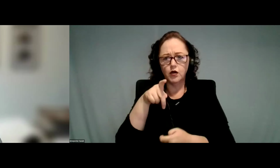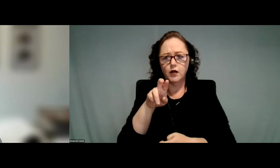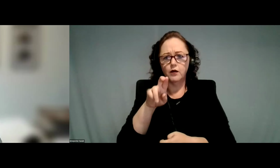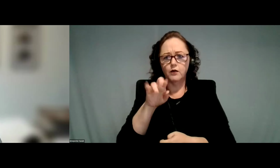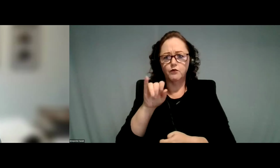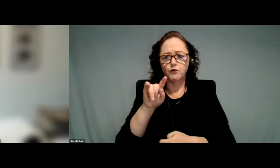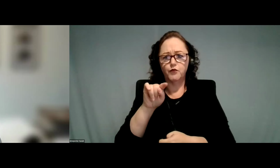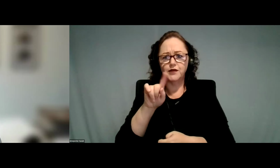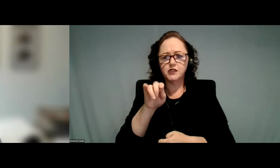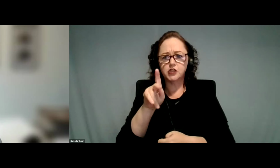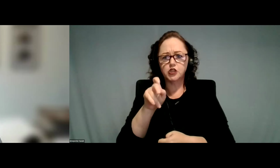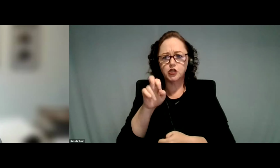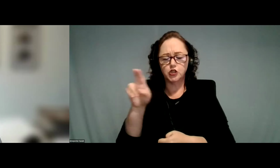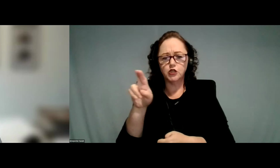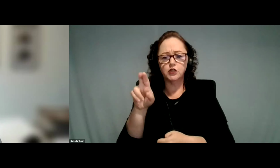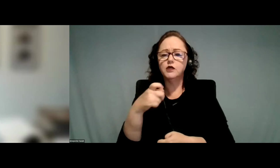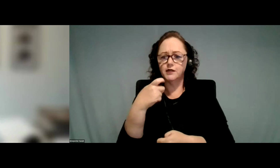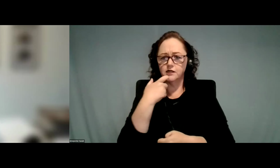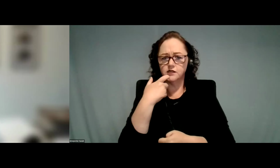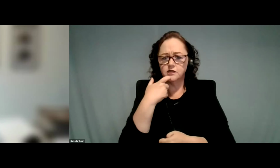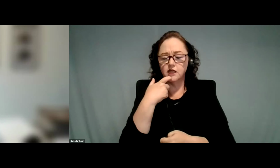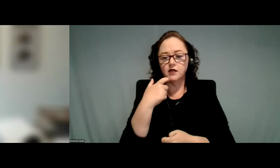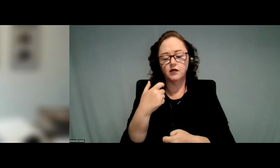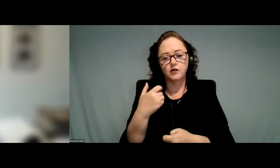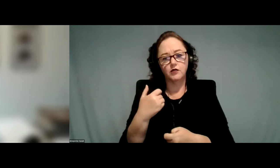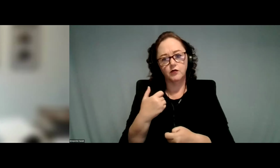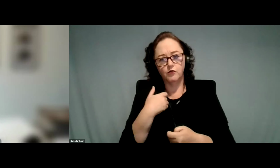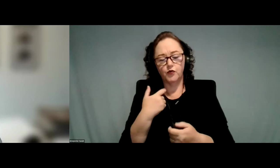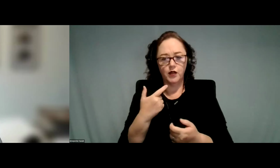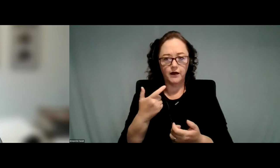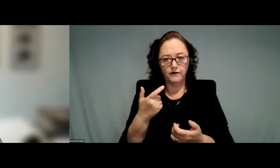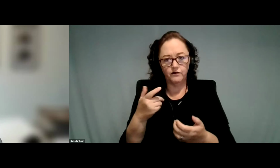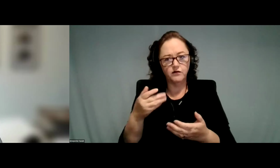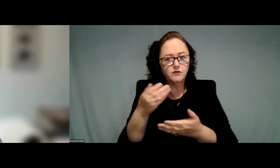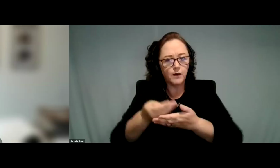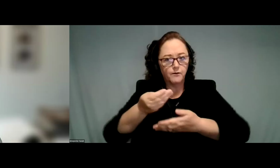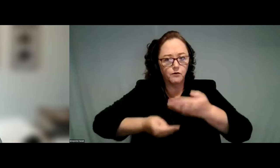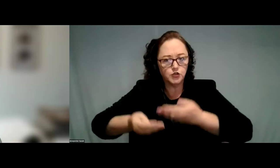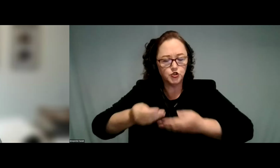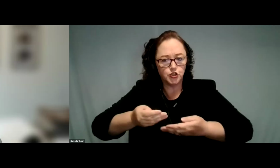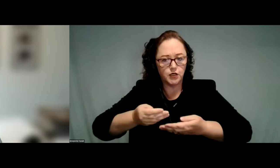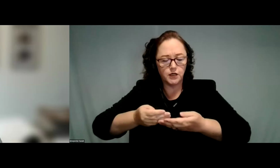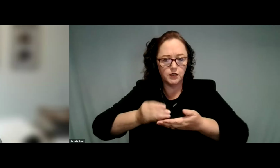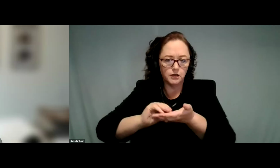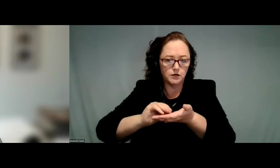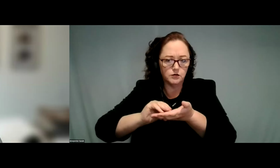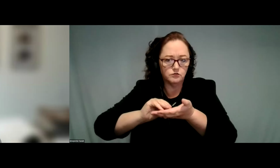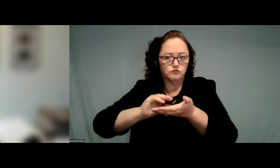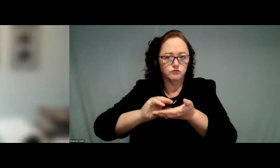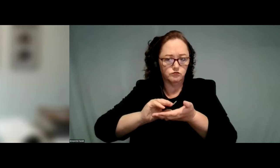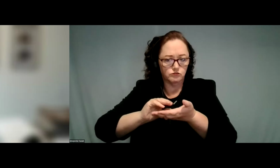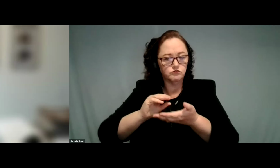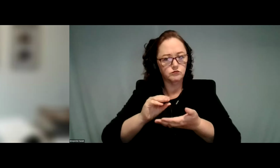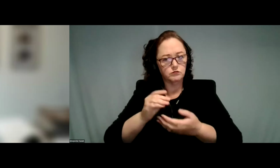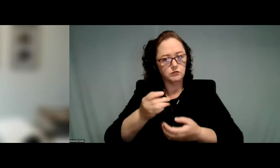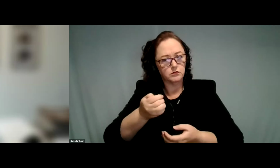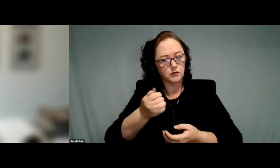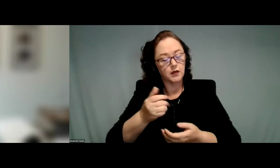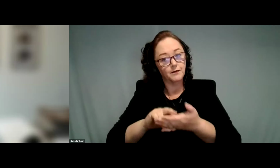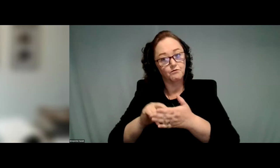primarily because of federal funding, we have a little excess in our budget. And so we're going to take away that 1% tax on food. There has